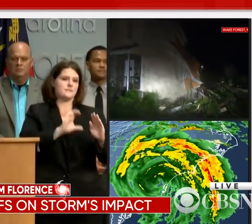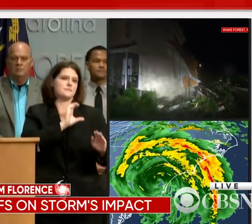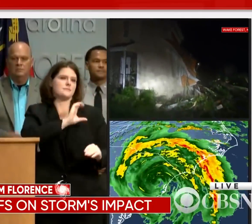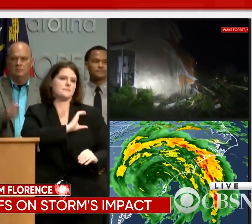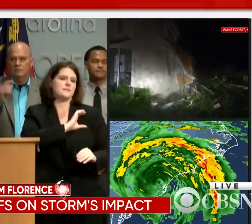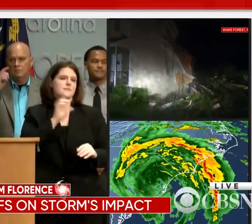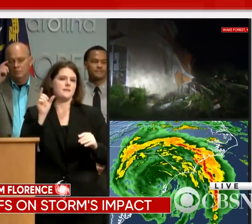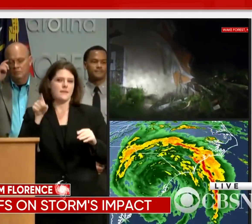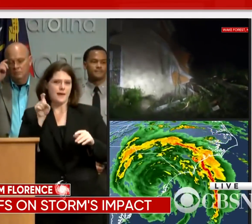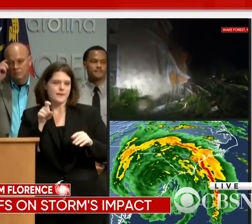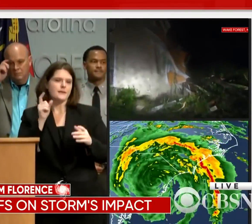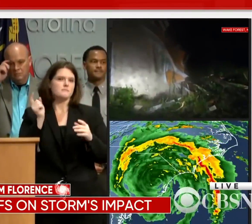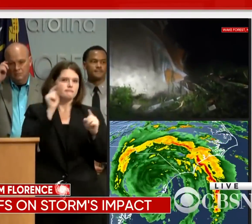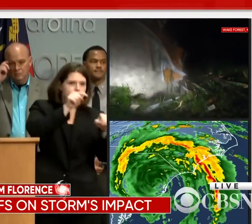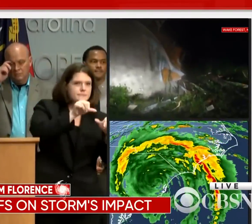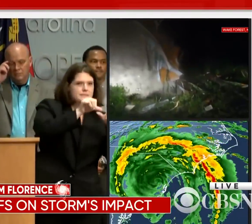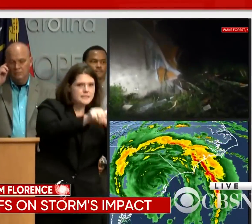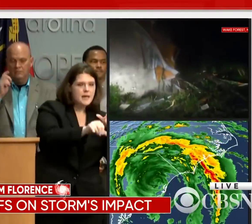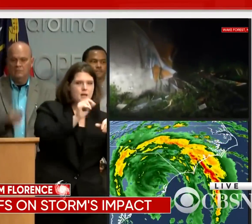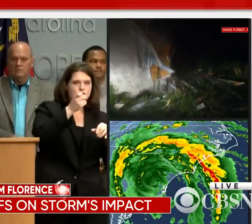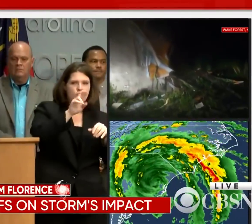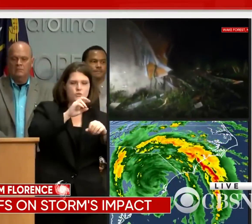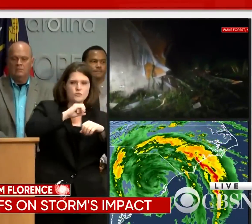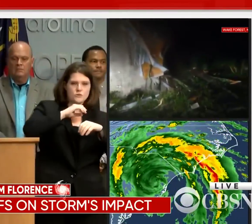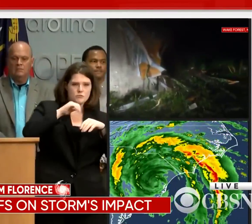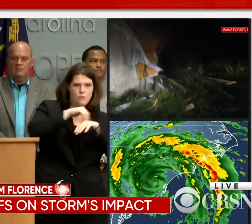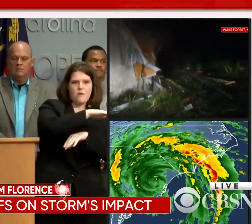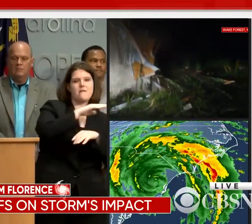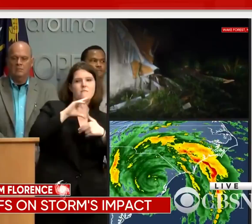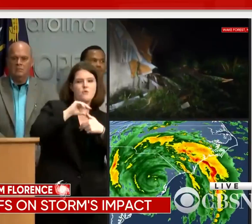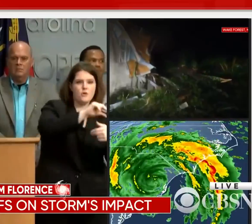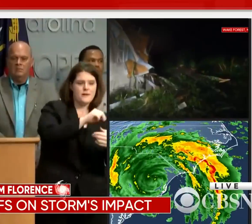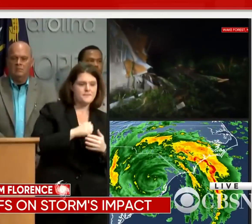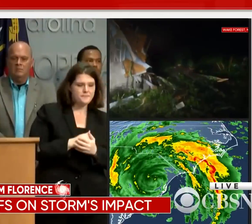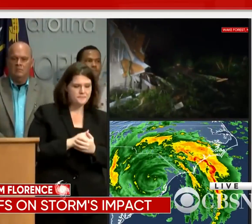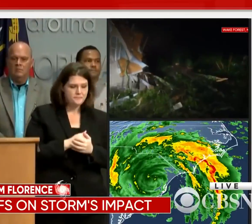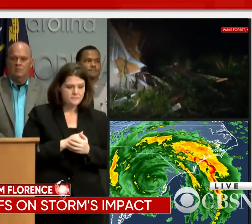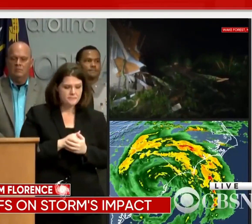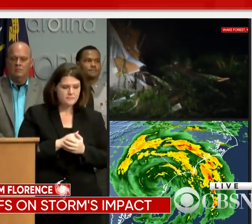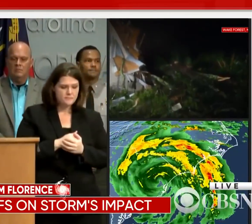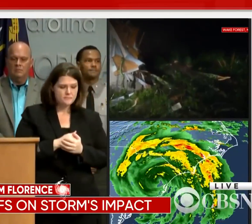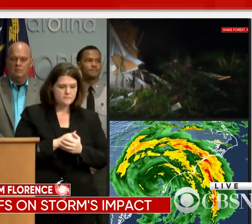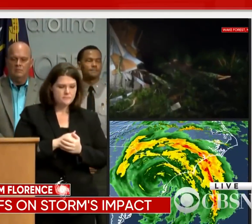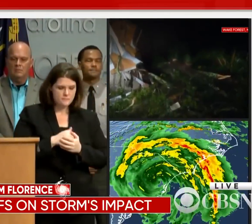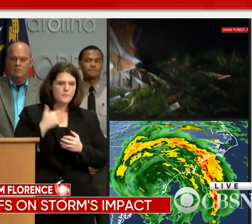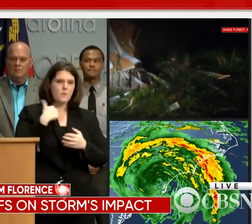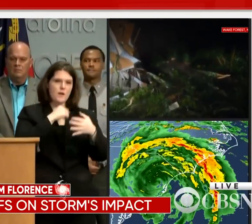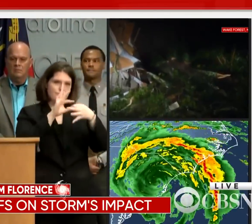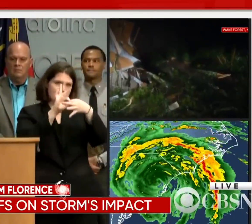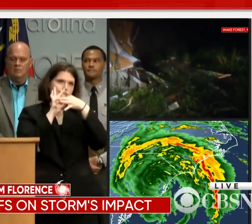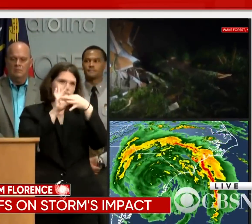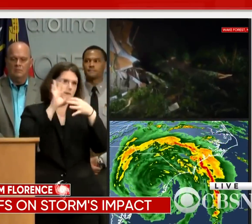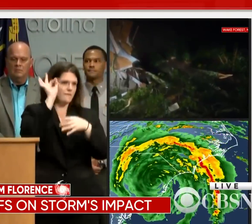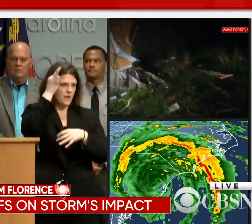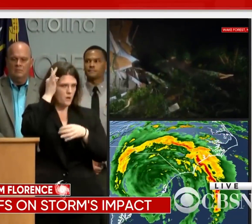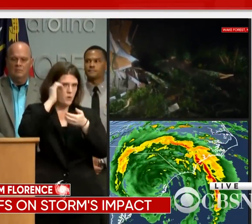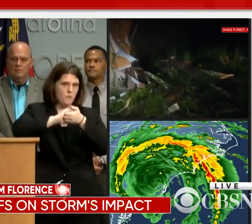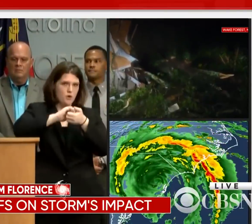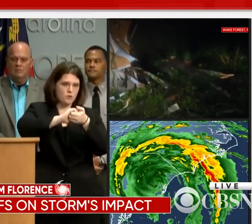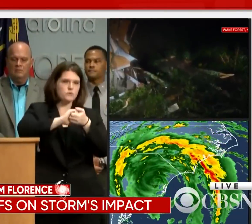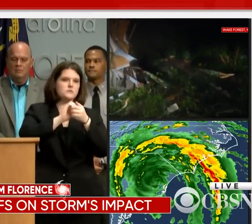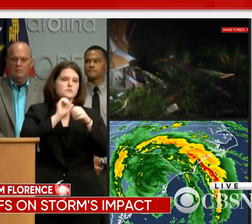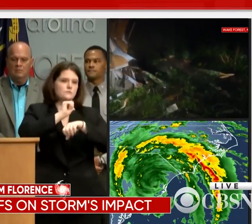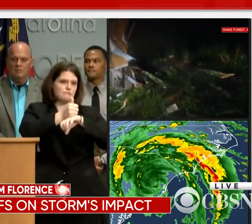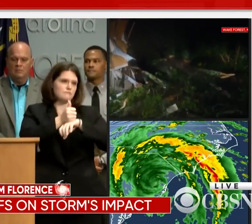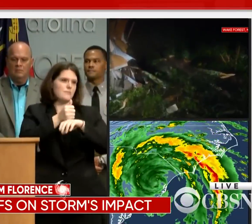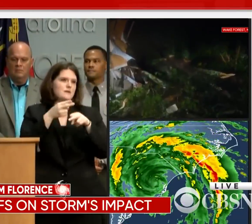Carolinians as they have sheltered from Hurricane Florence. We're also working with our federal partners to develop temporary